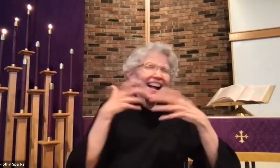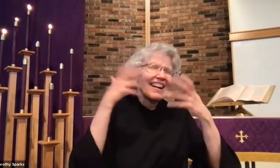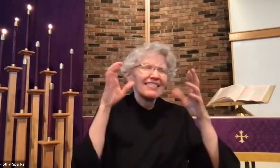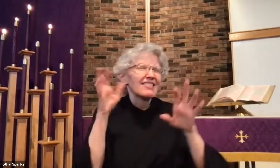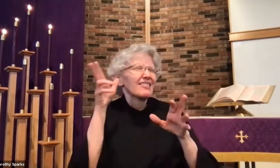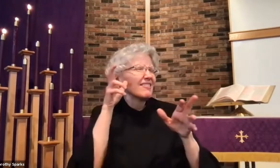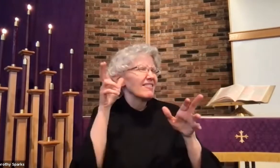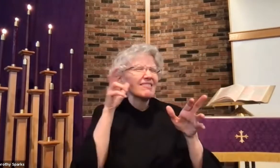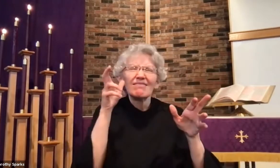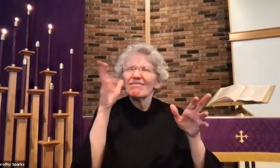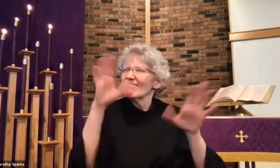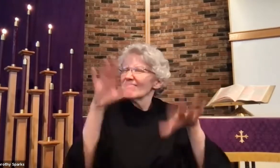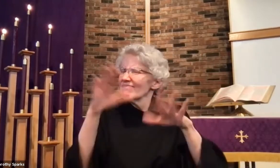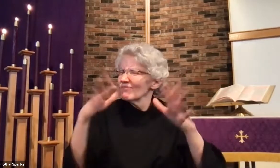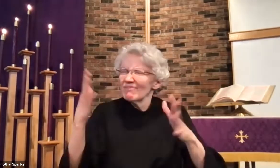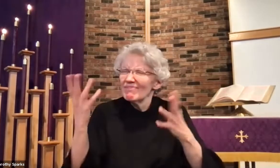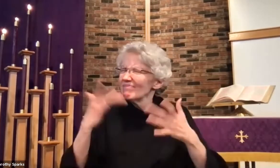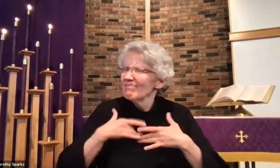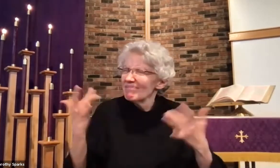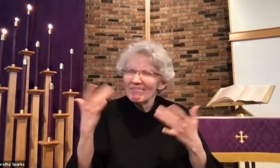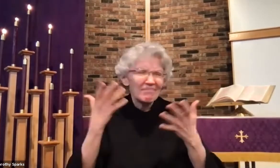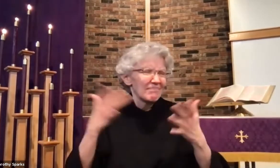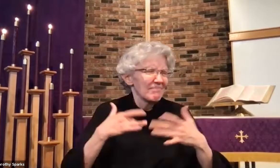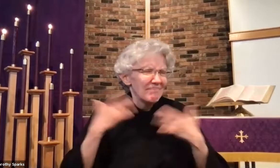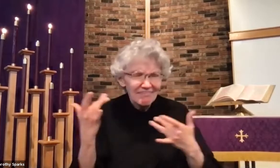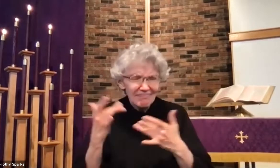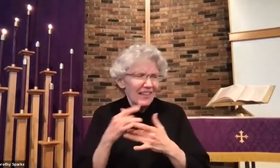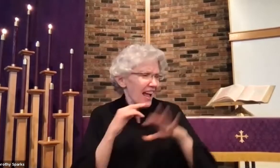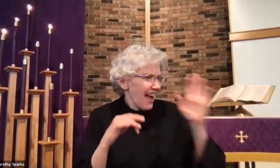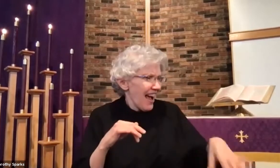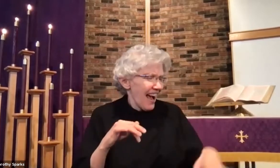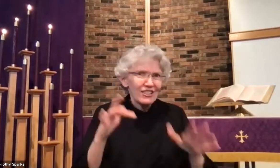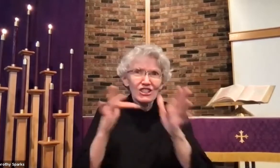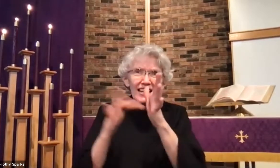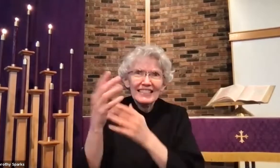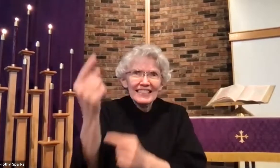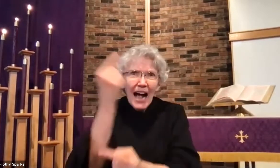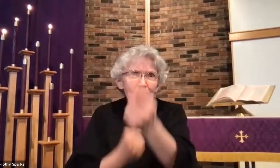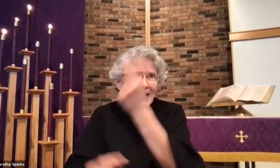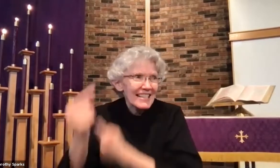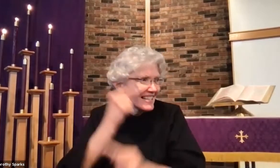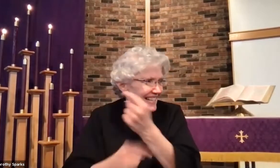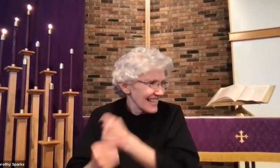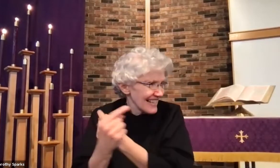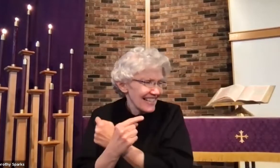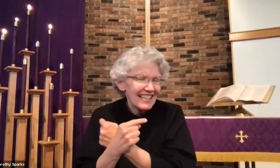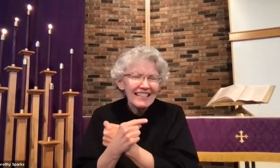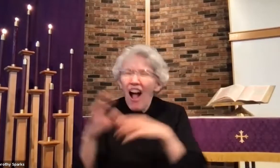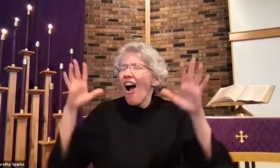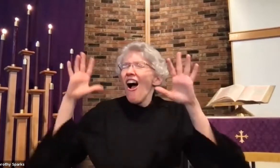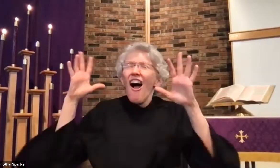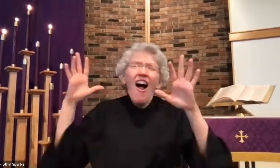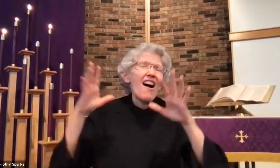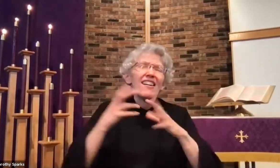he heard the people coming down the road, he asked, "What is happening?" The blind man was excited and said,